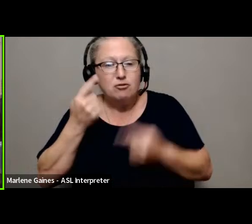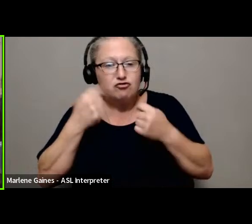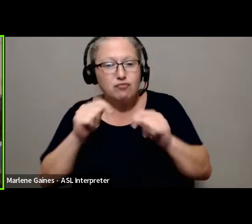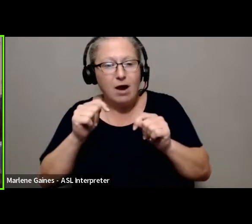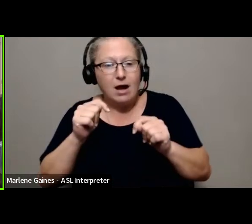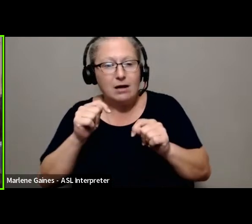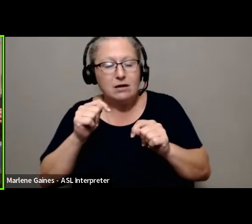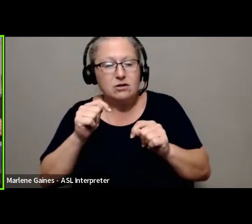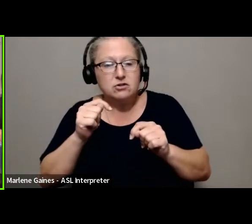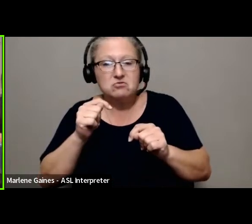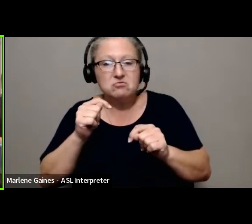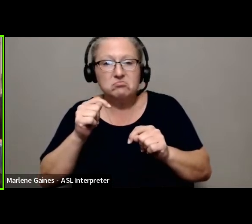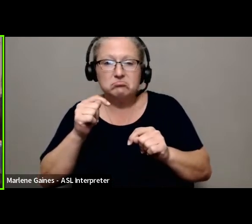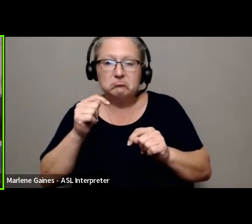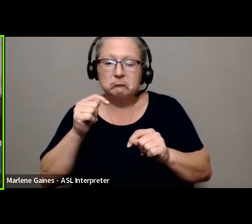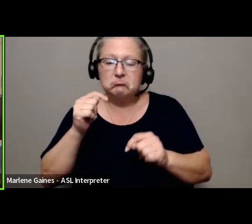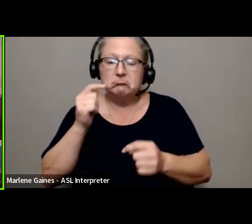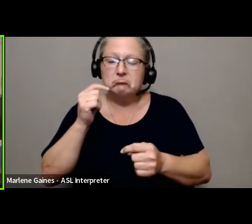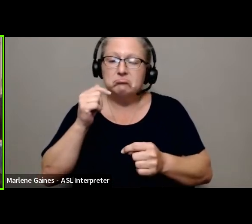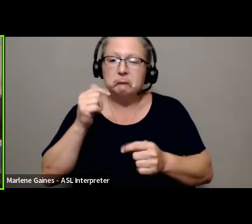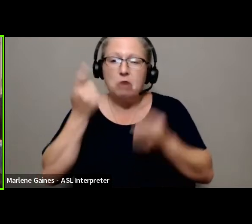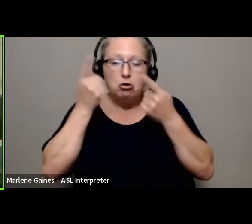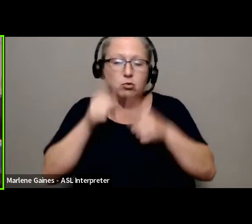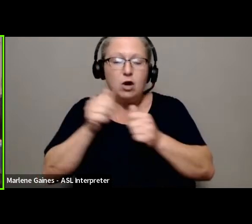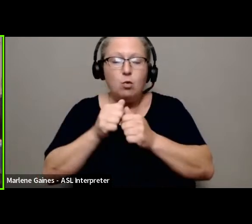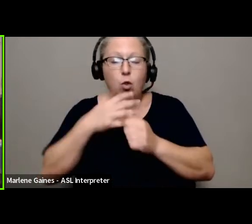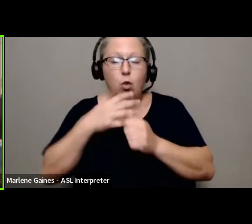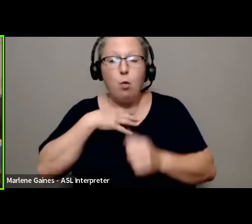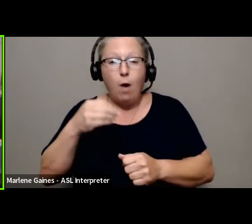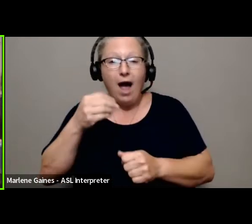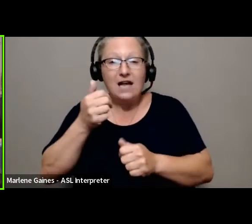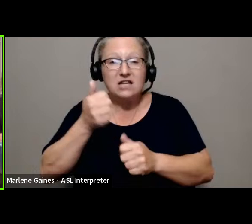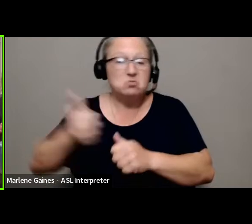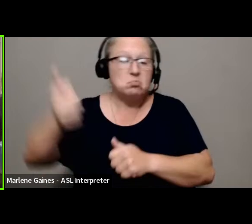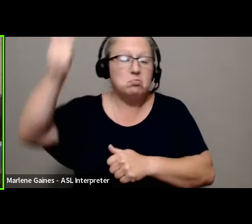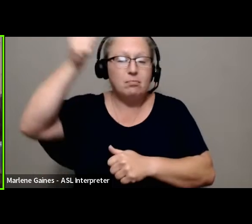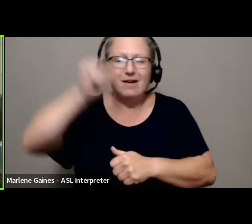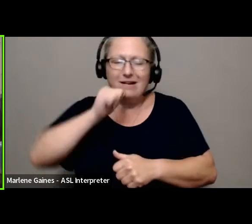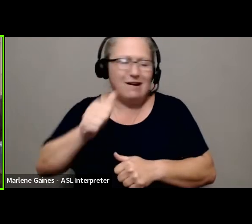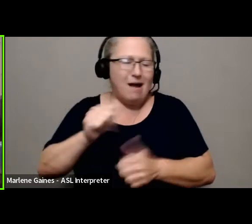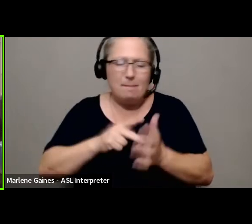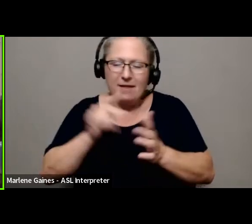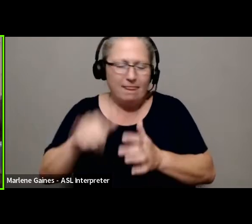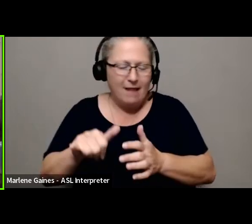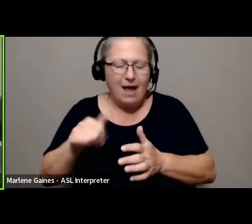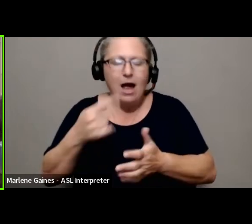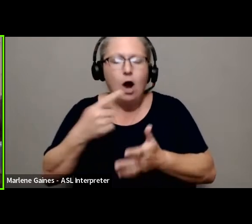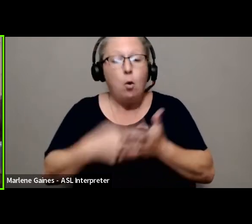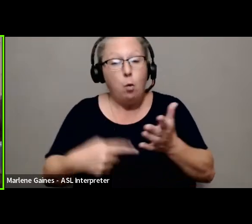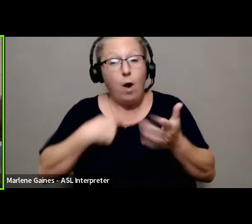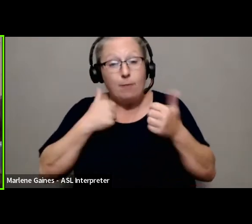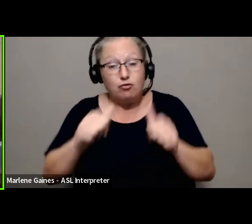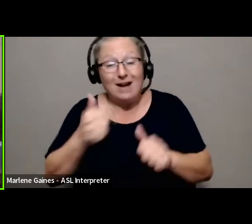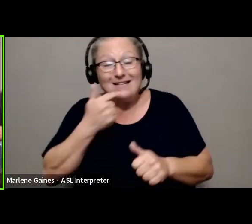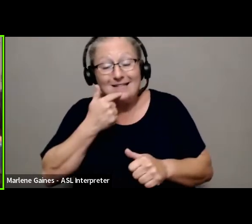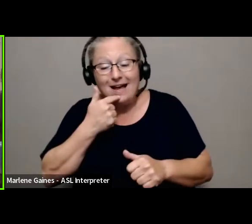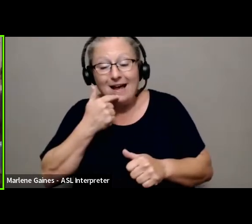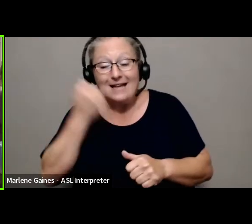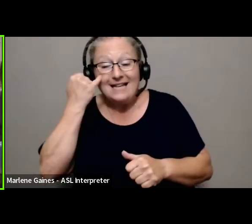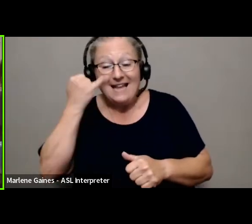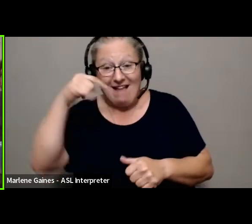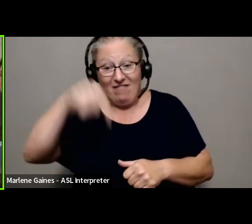to uphold white supremacy, because that's not what I'm saying. And what I'm trying to say is that if